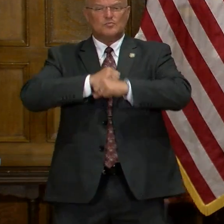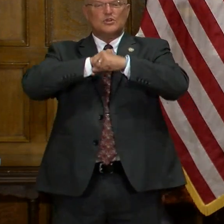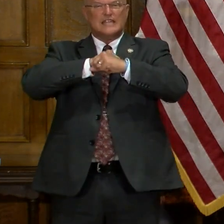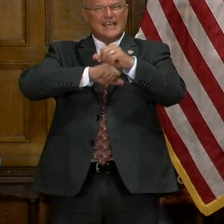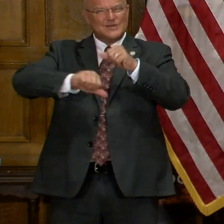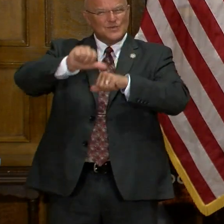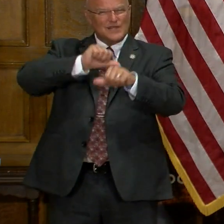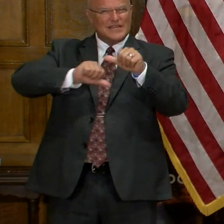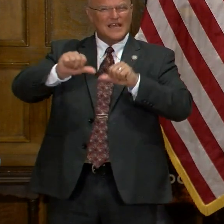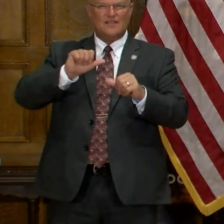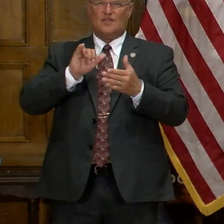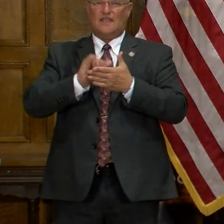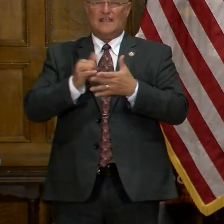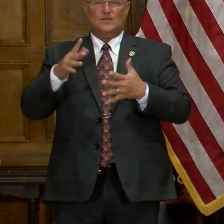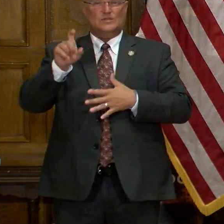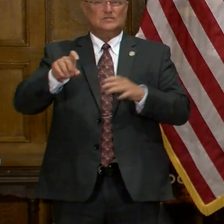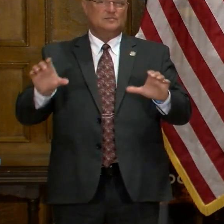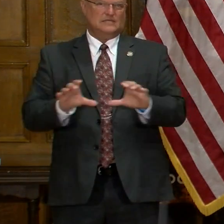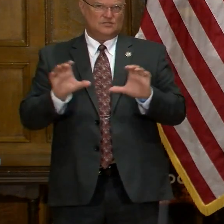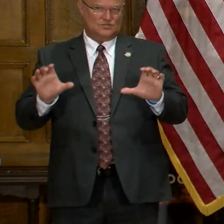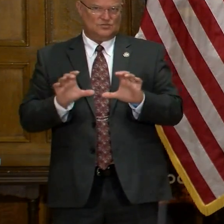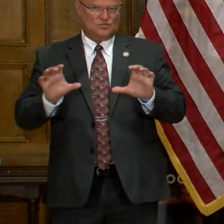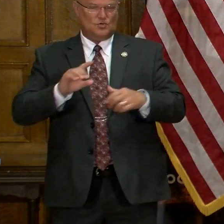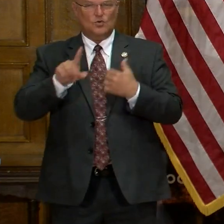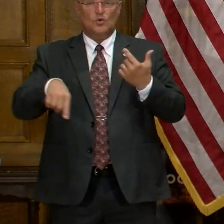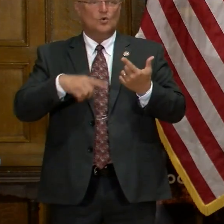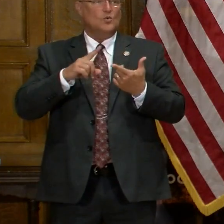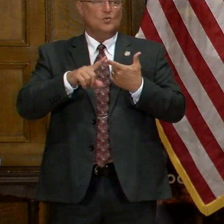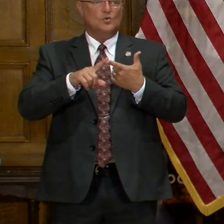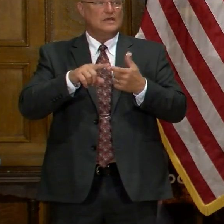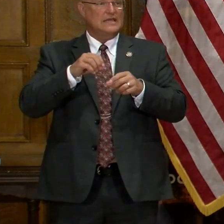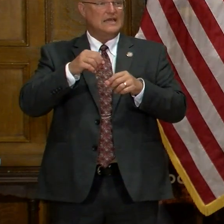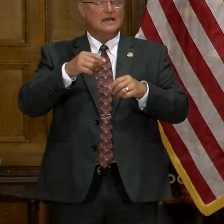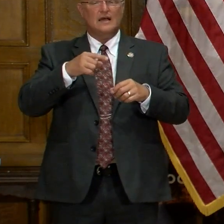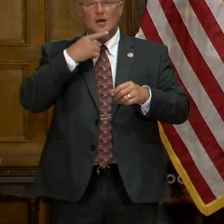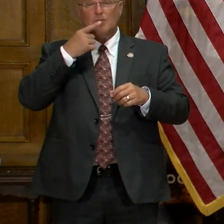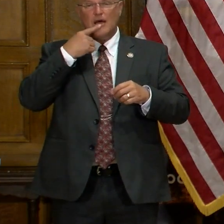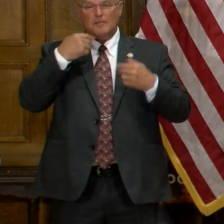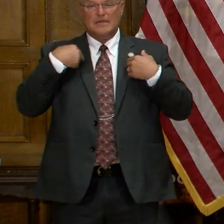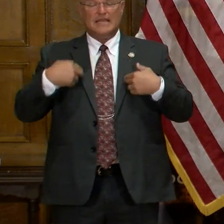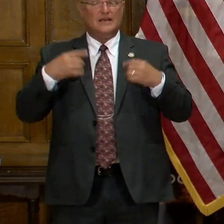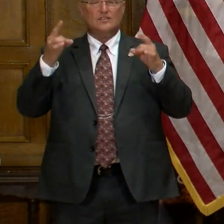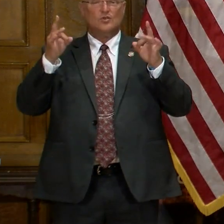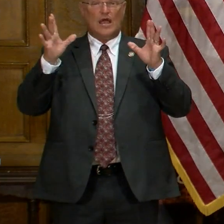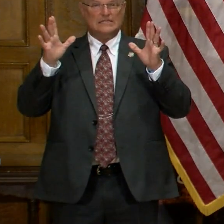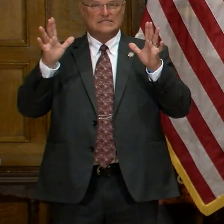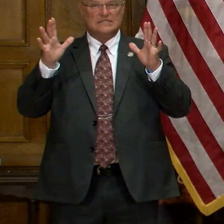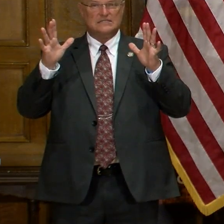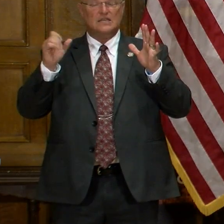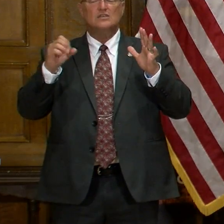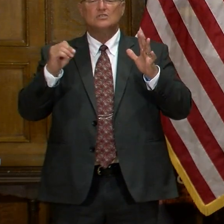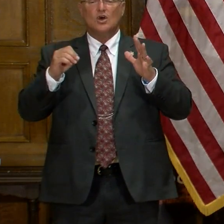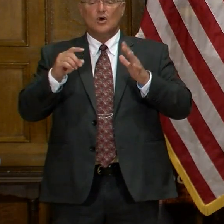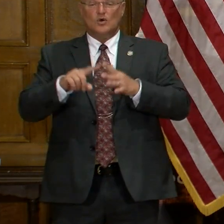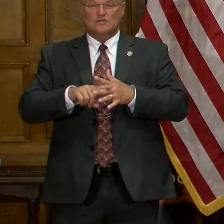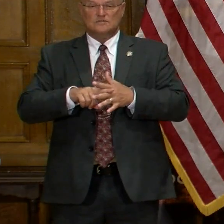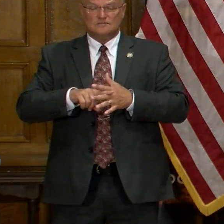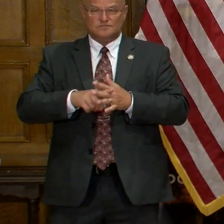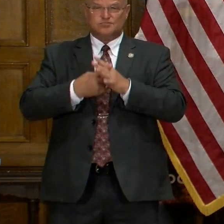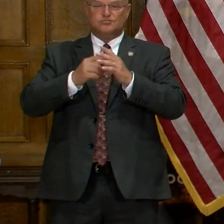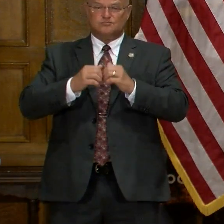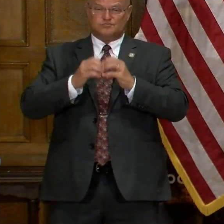one another, that's what you have to do whenever you're in a public health crisis. So it's been implemented in